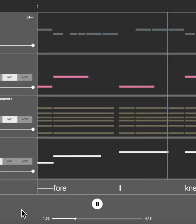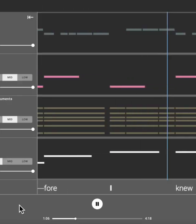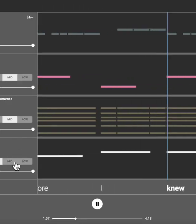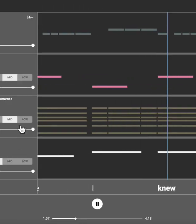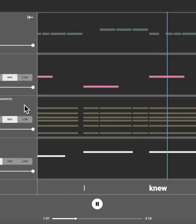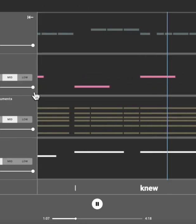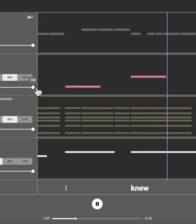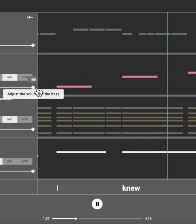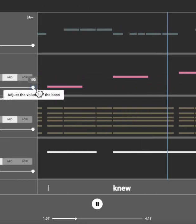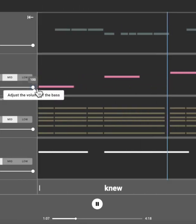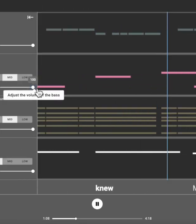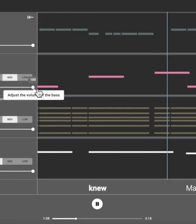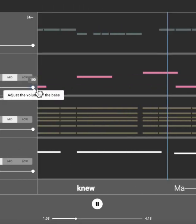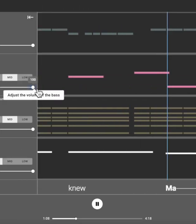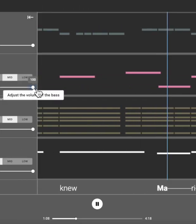I knew